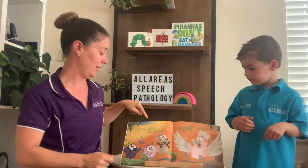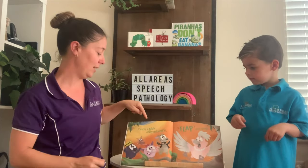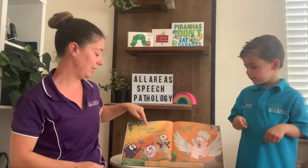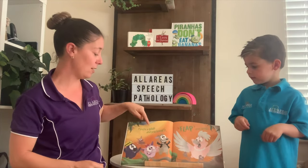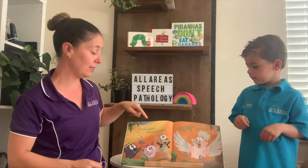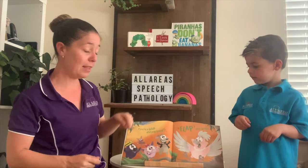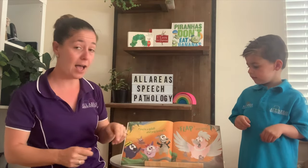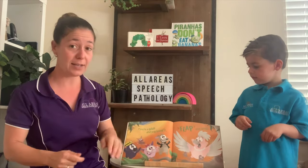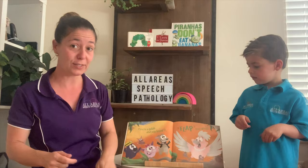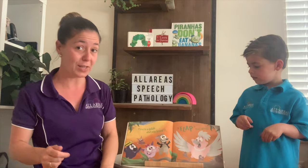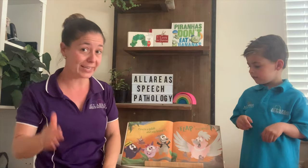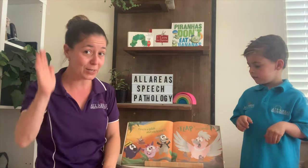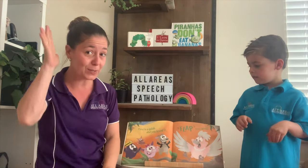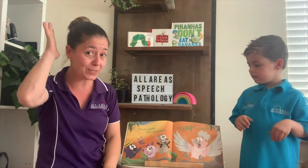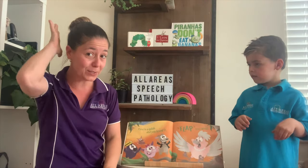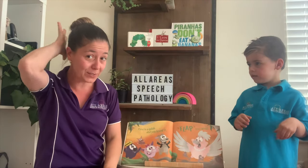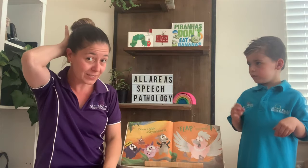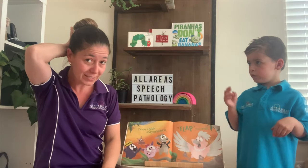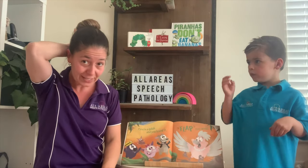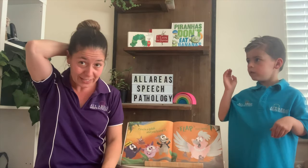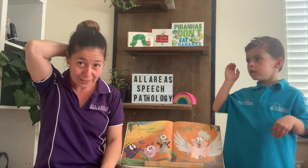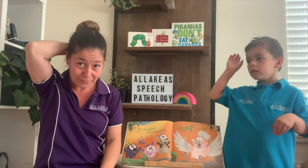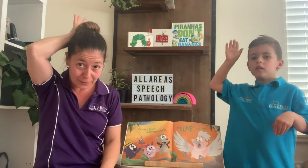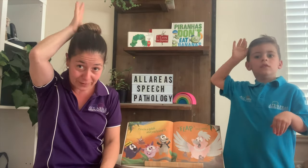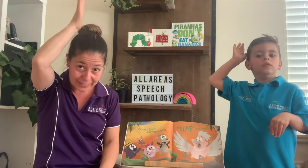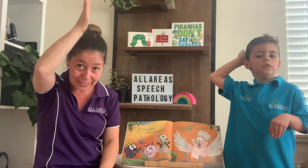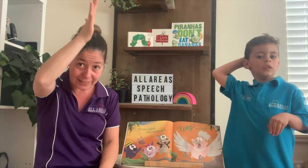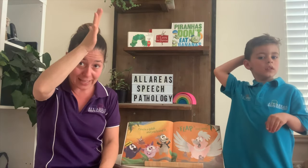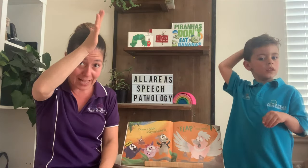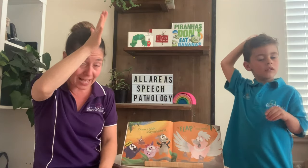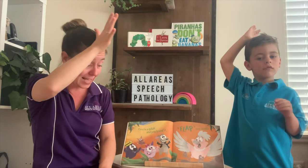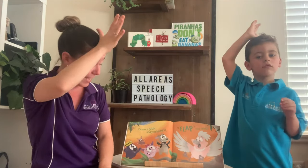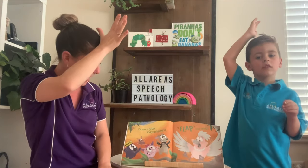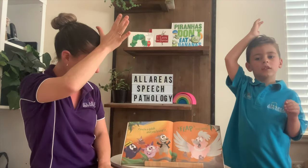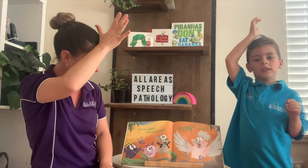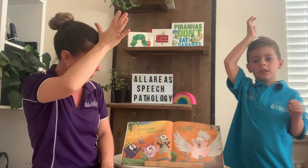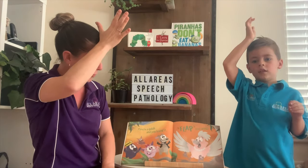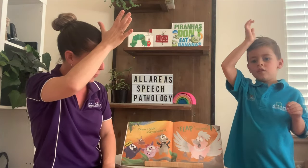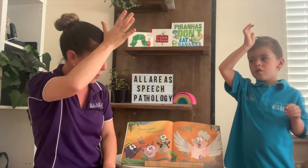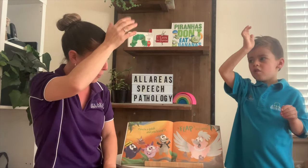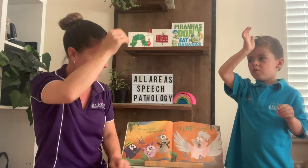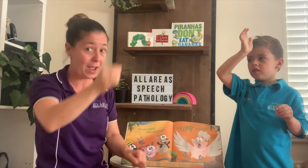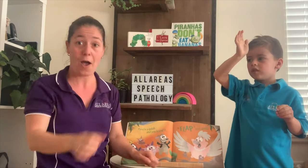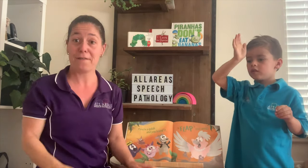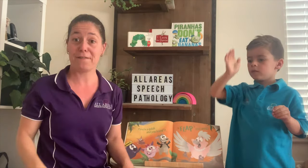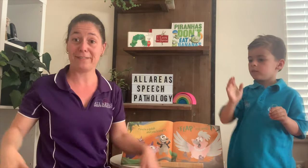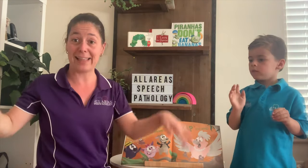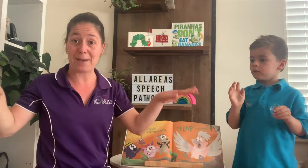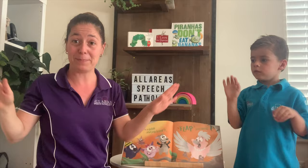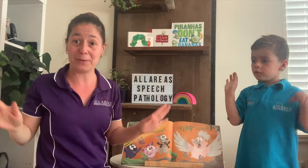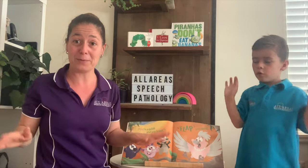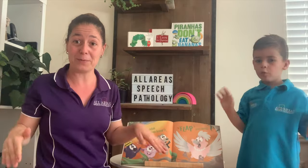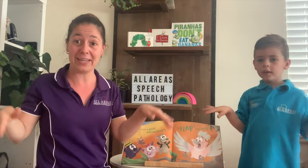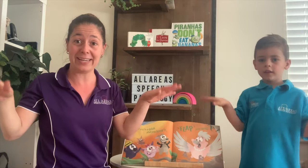Here's our galah, so like a cockatoo. If you're a galah and you know it, flap your